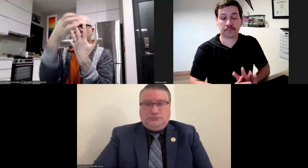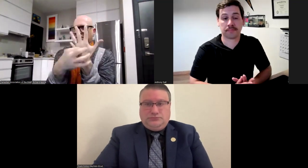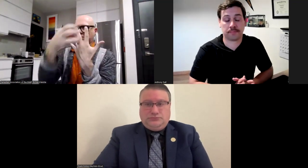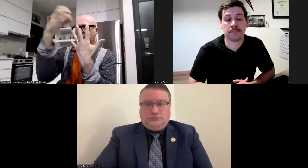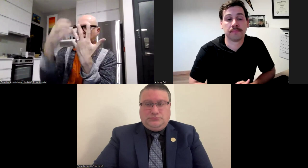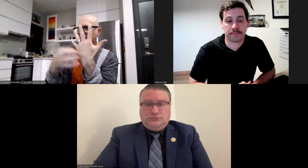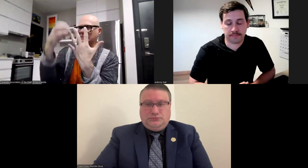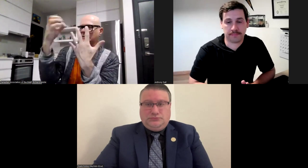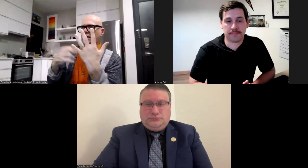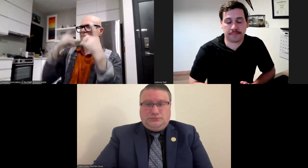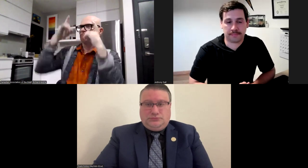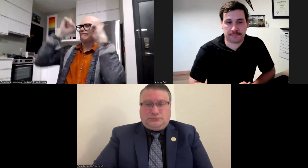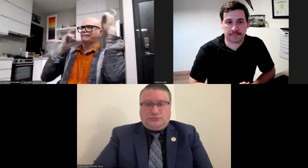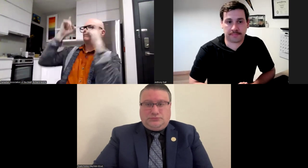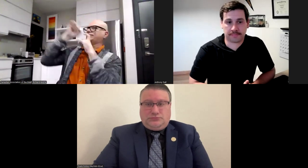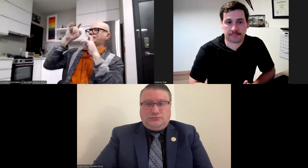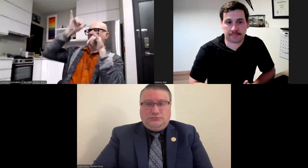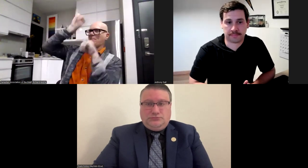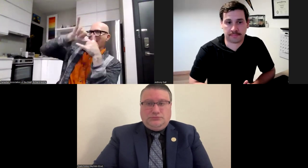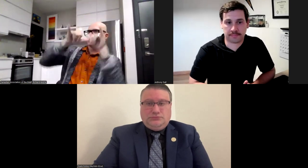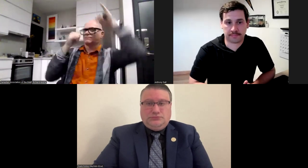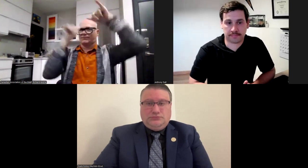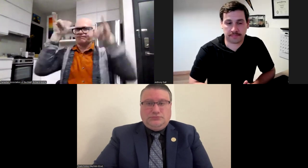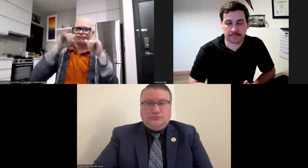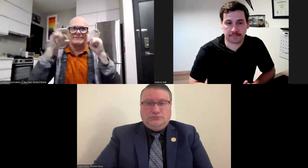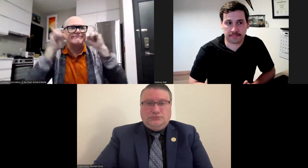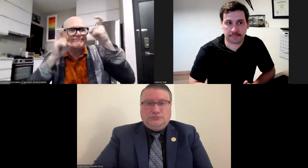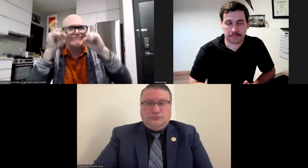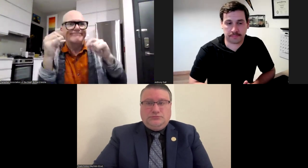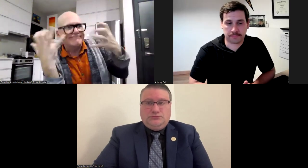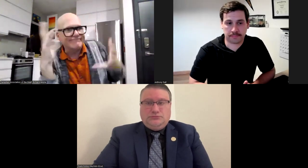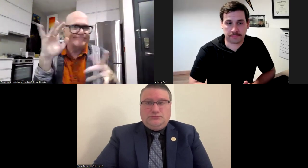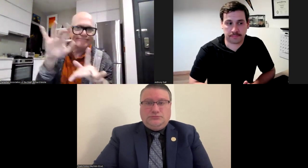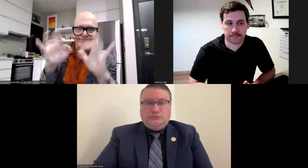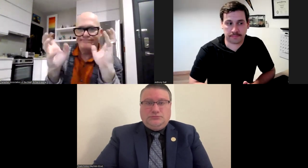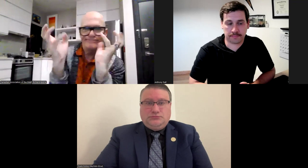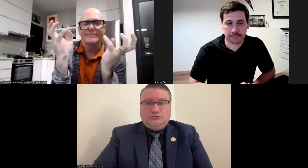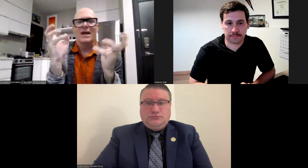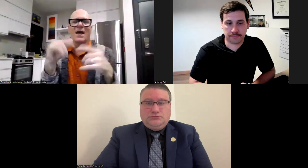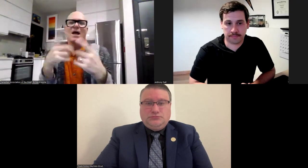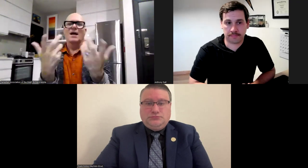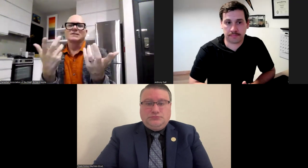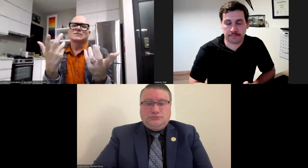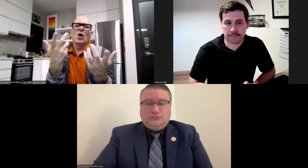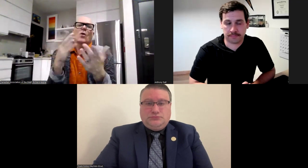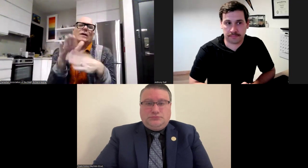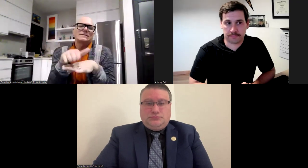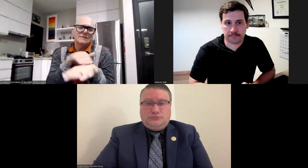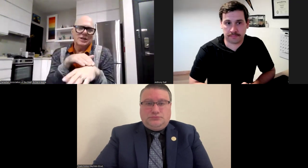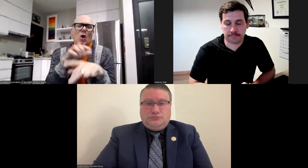Take the place of a human being in using ASL. There are the light labs that are working on reconfiguring